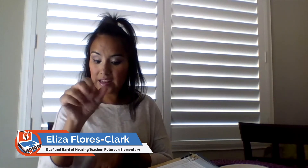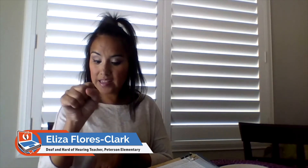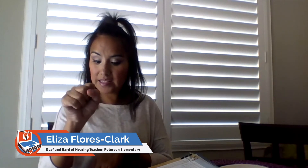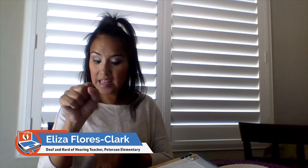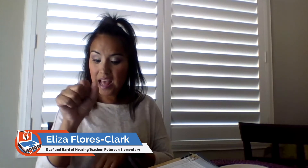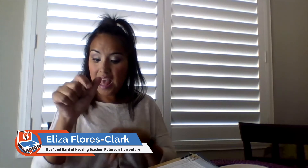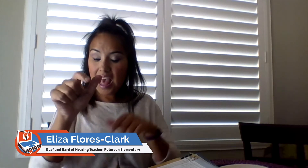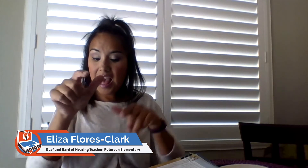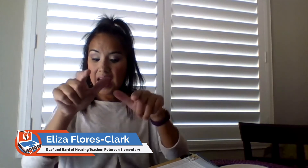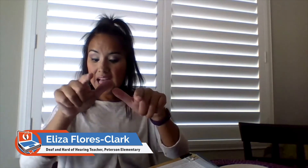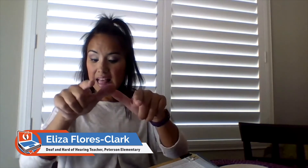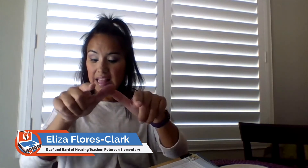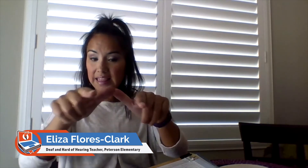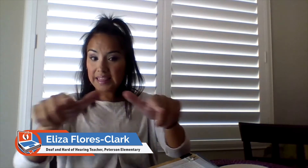Ghana's land